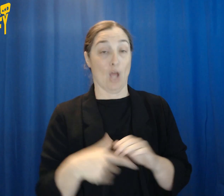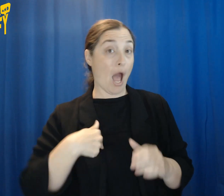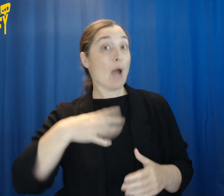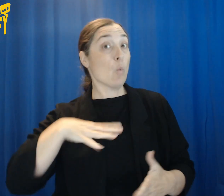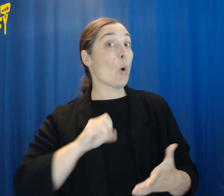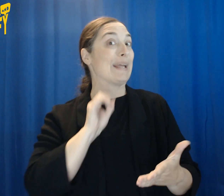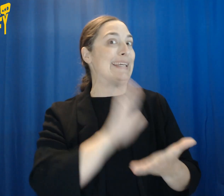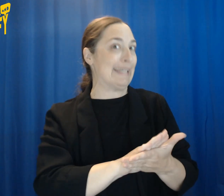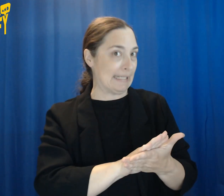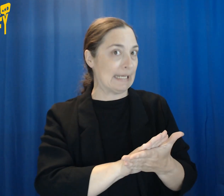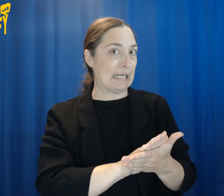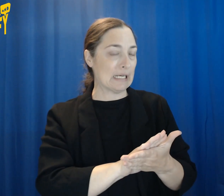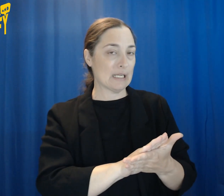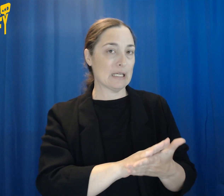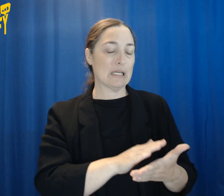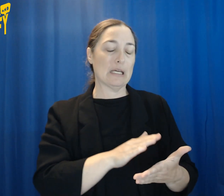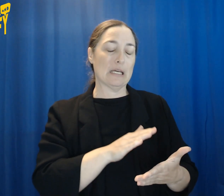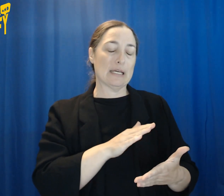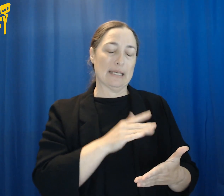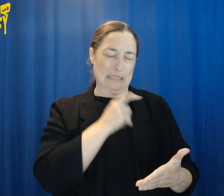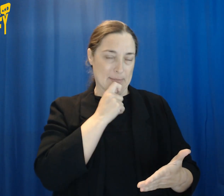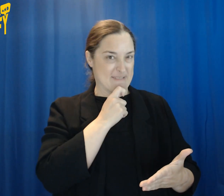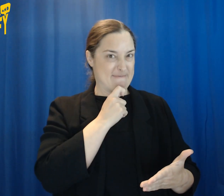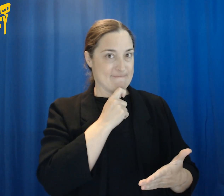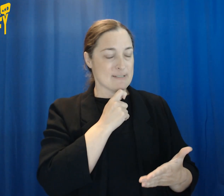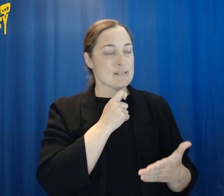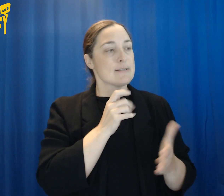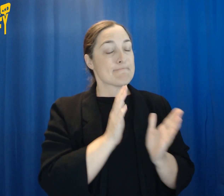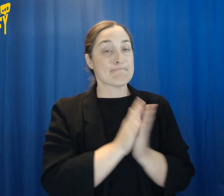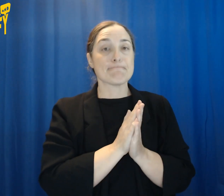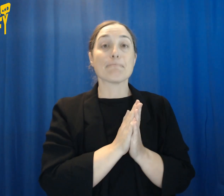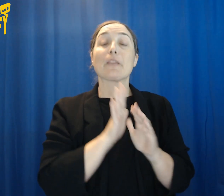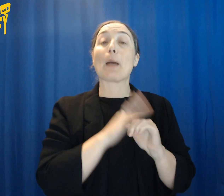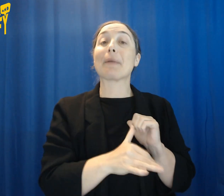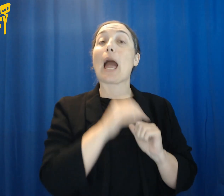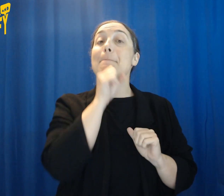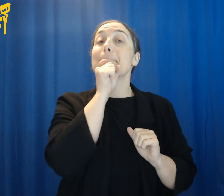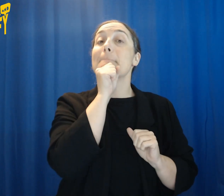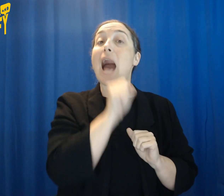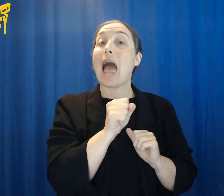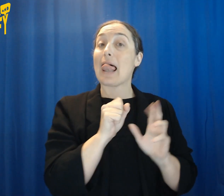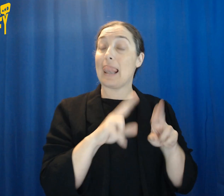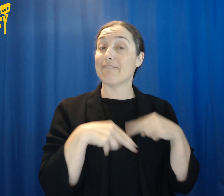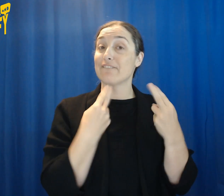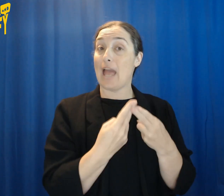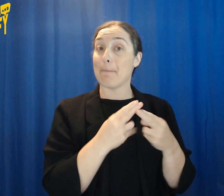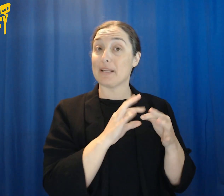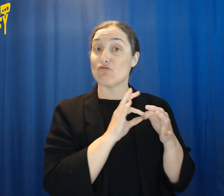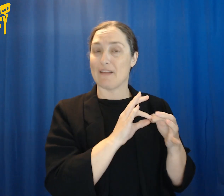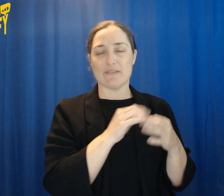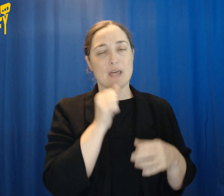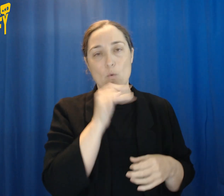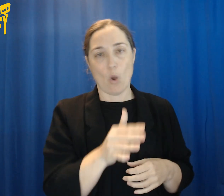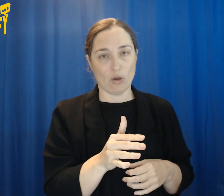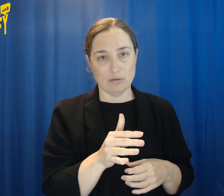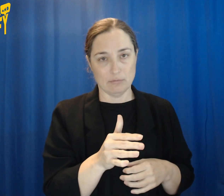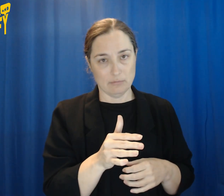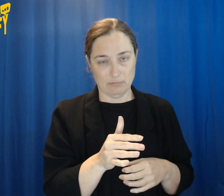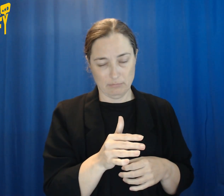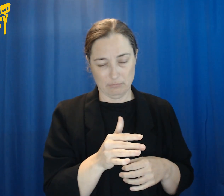I was really pissed about, and it's about a male relative. They're not going to listen to this podcast, so I can tell you this story,